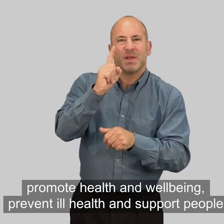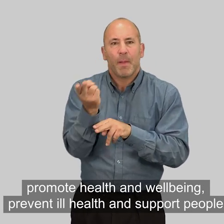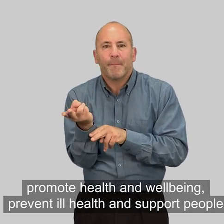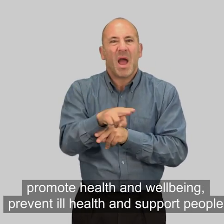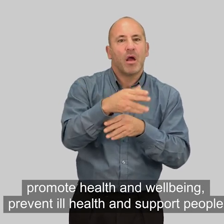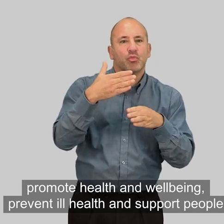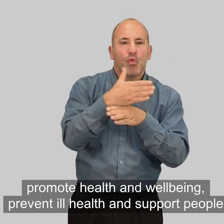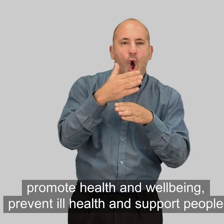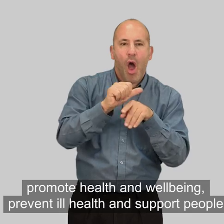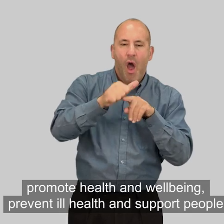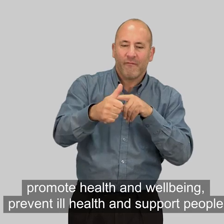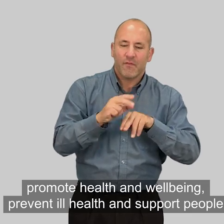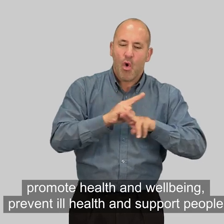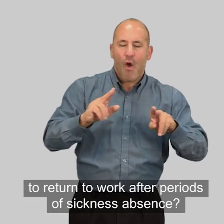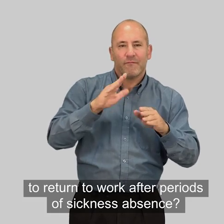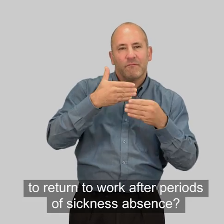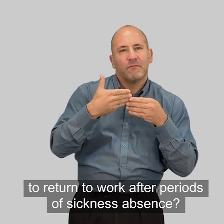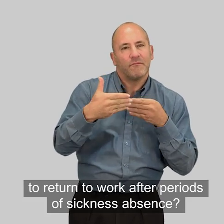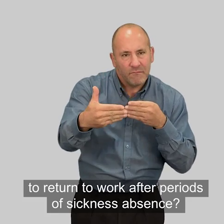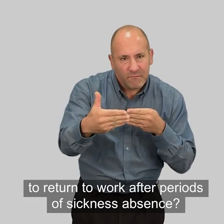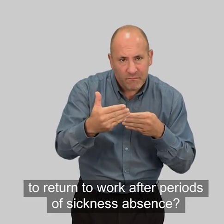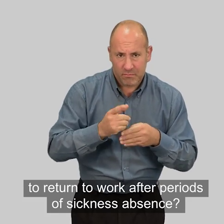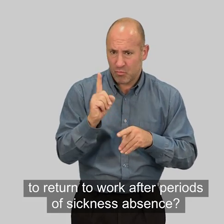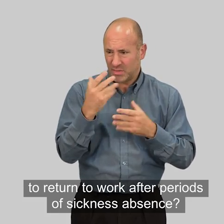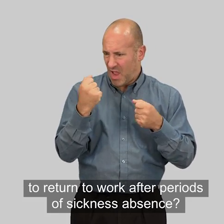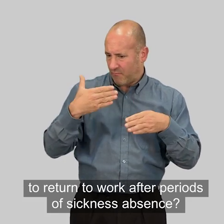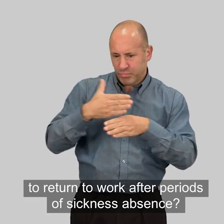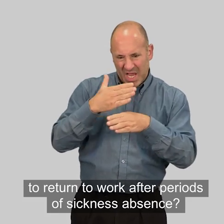health, and support people to return to work after periods of sickness absence?